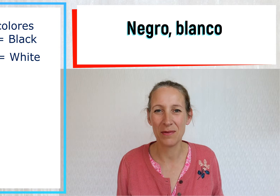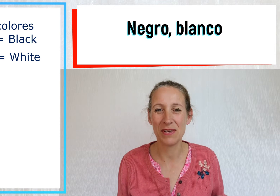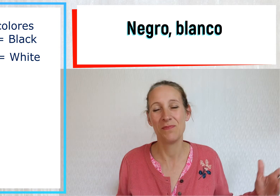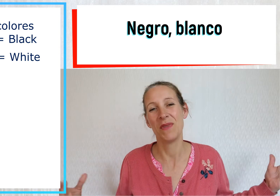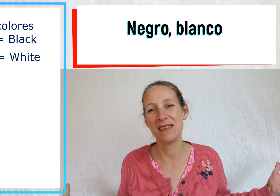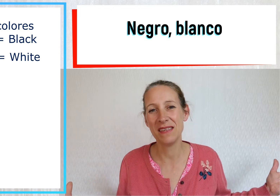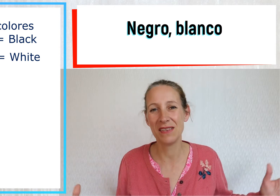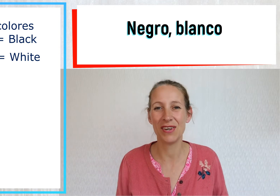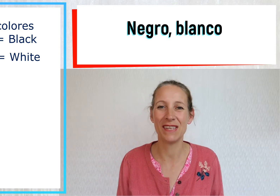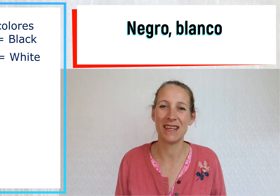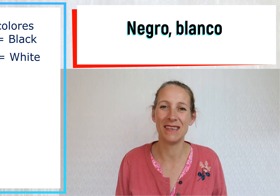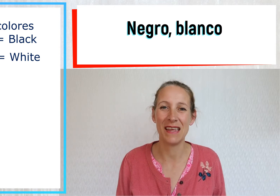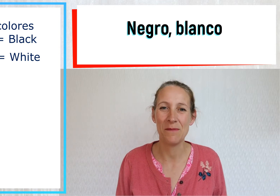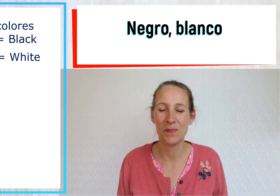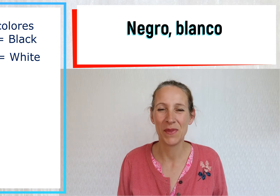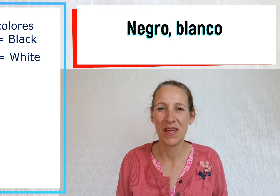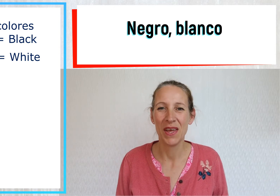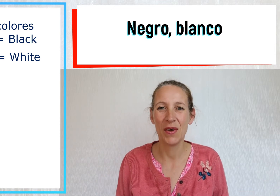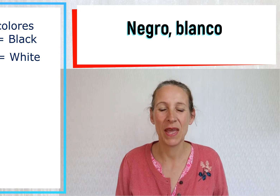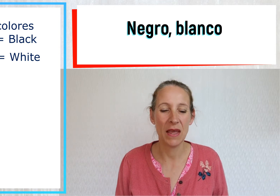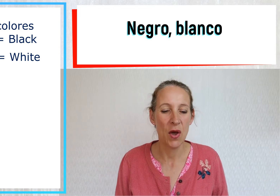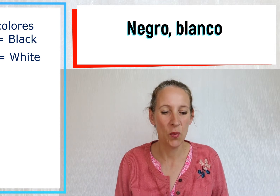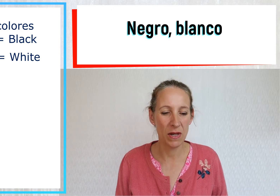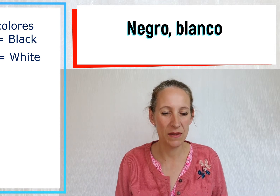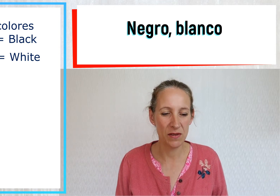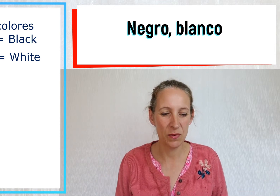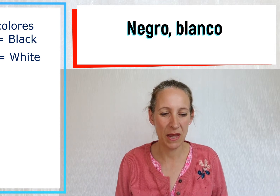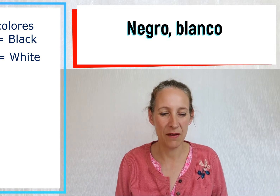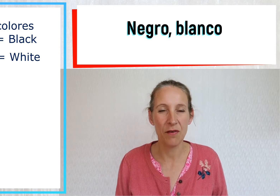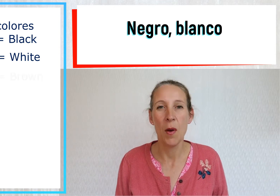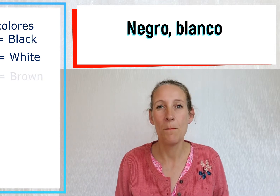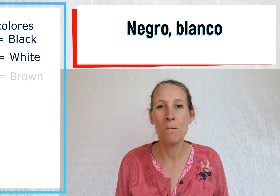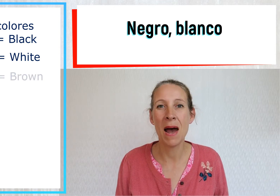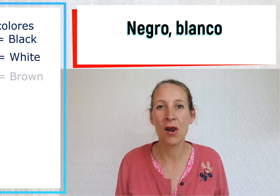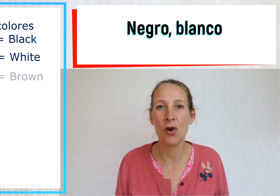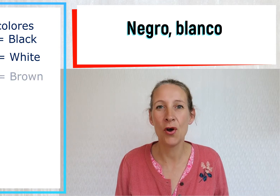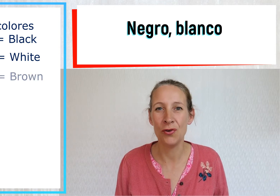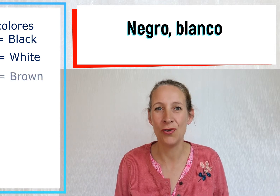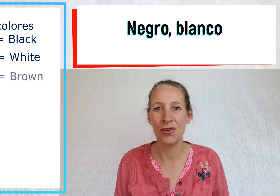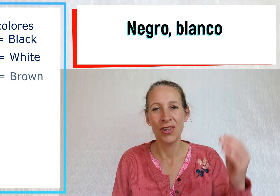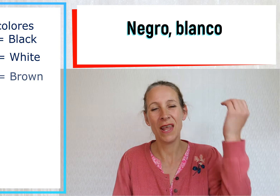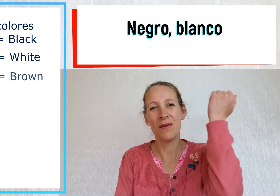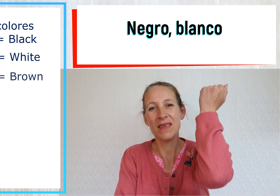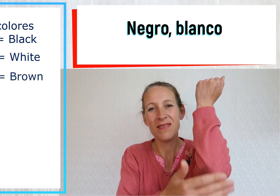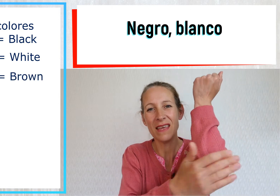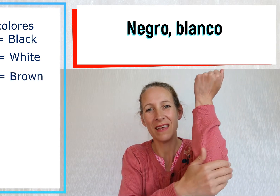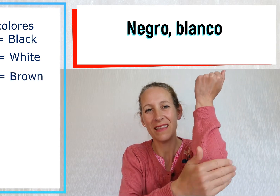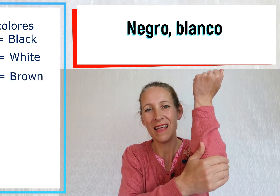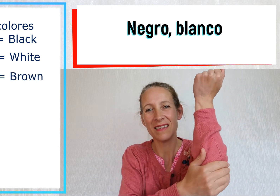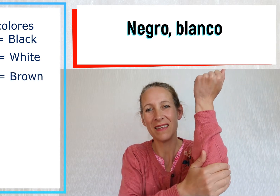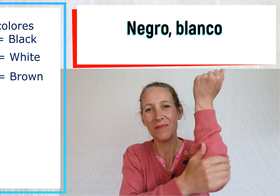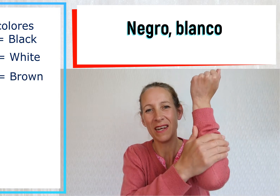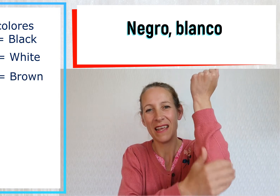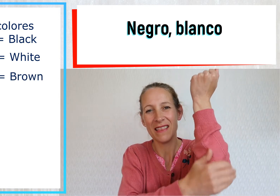Language. Es interesante. Okay, what else do we have? Marron. Now, I think that's something like